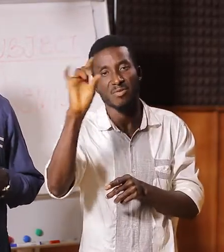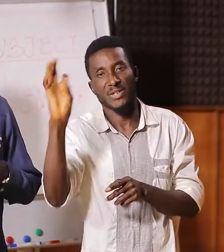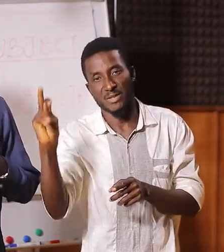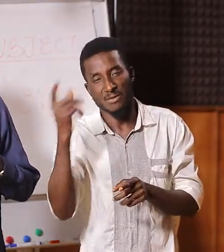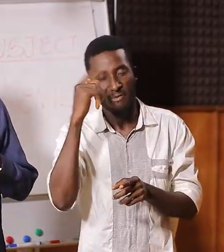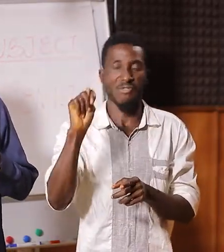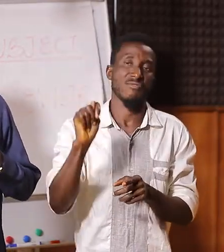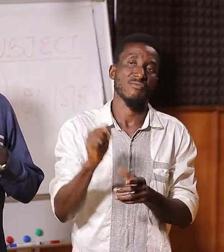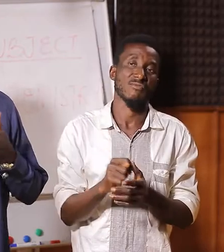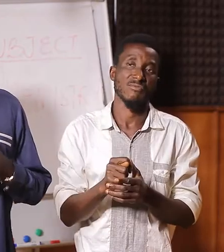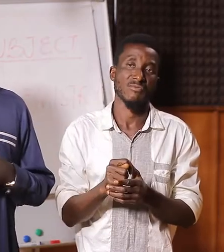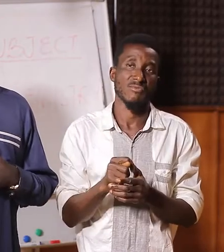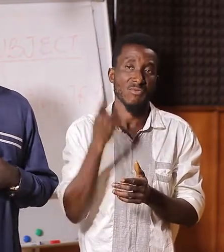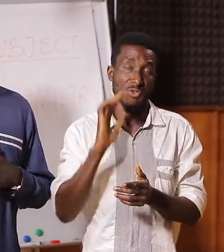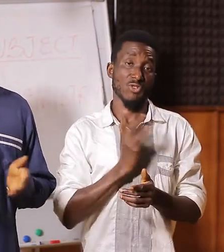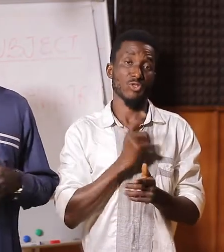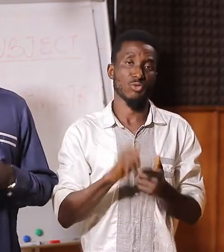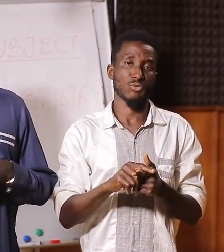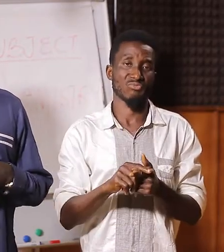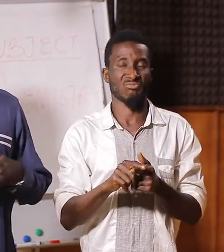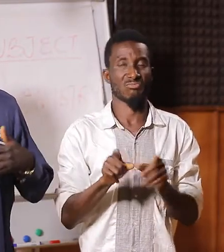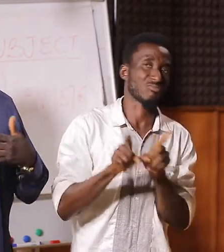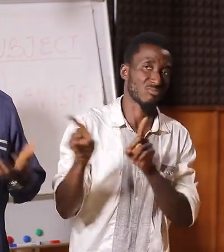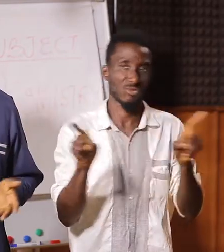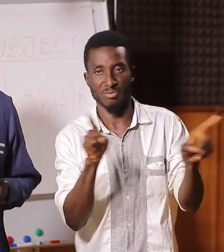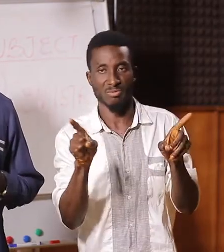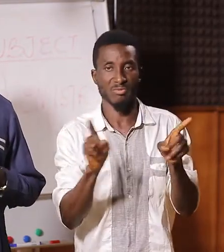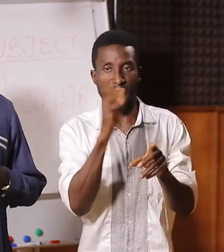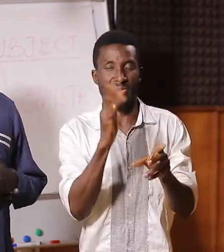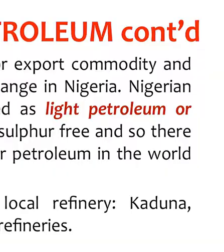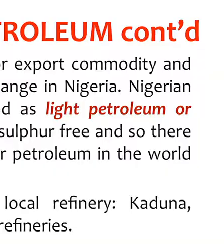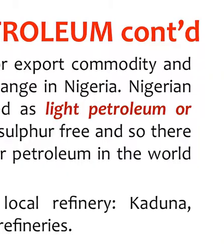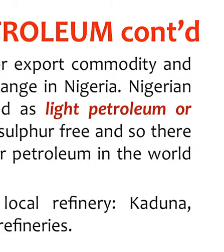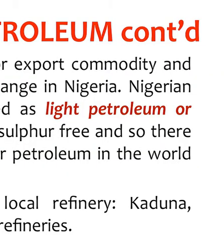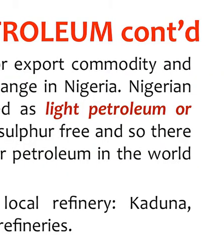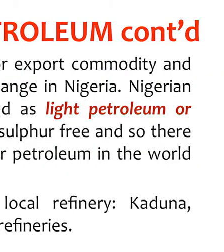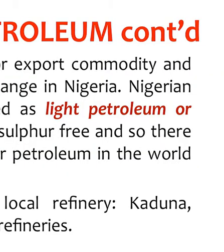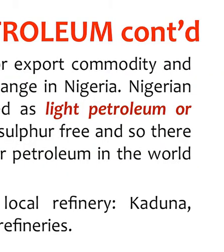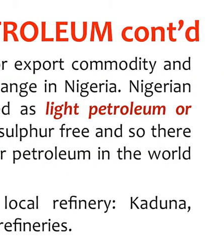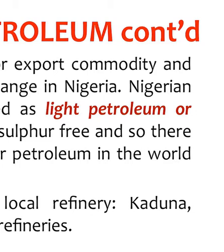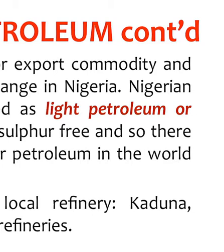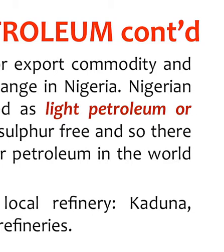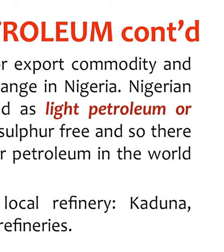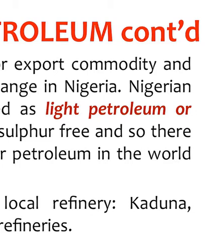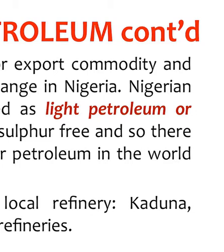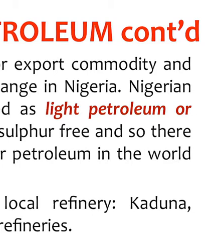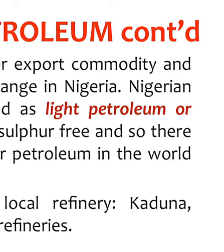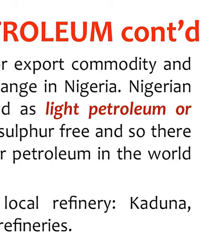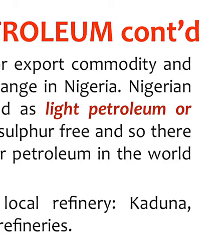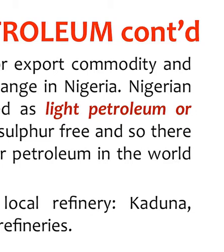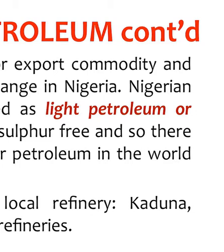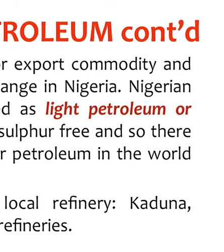for us to distill them into various fractions. In Nigeria, we have three